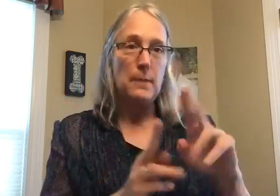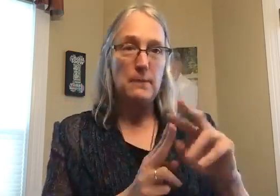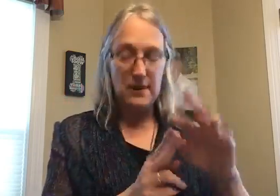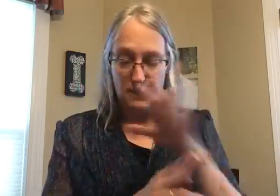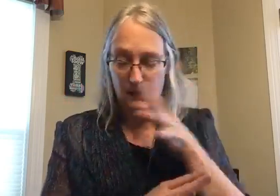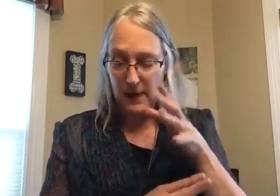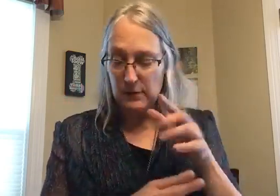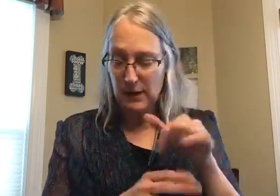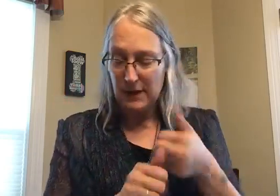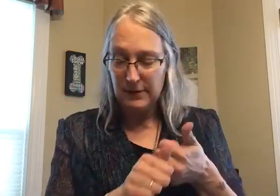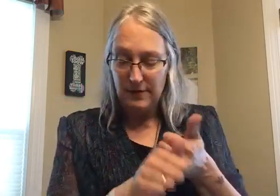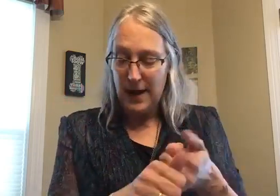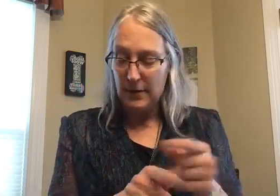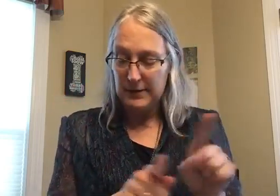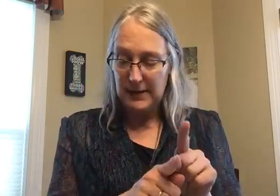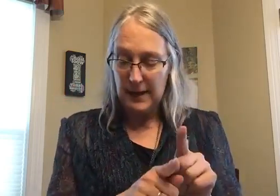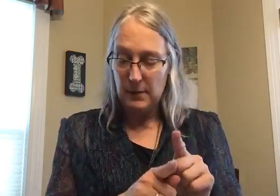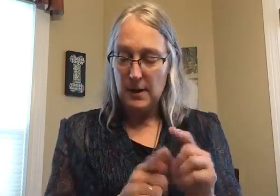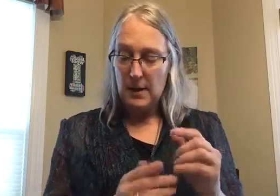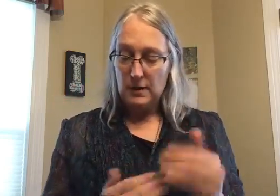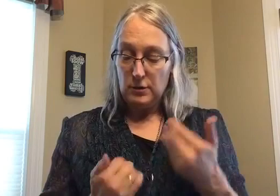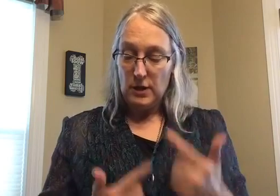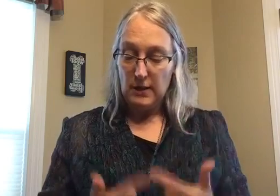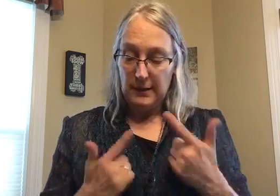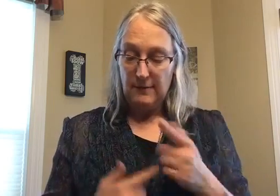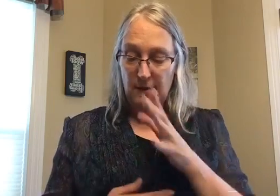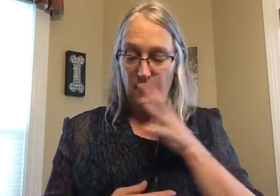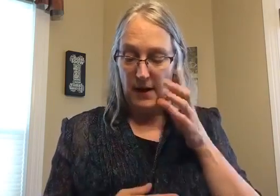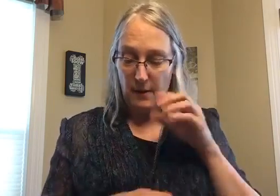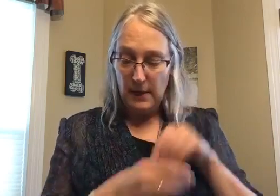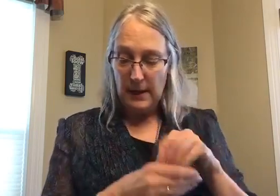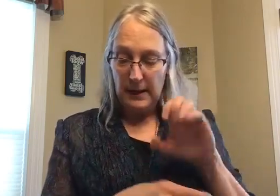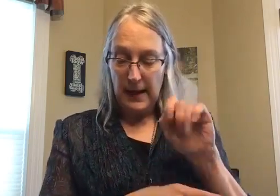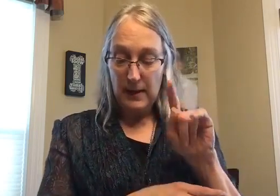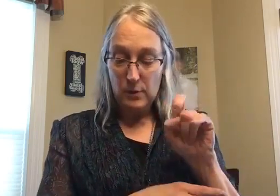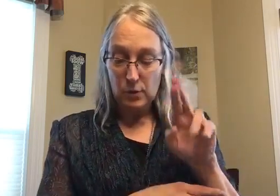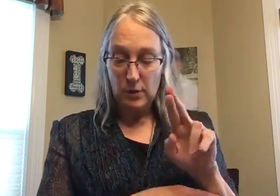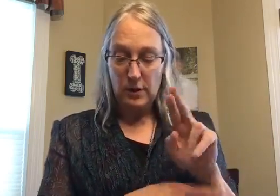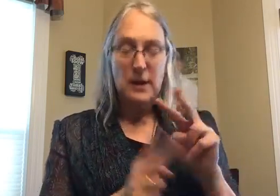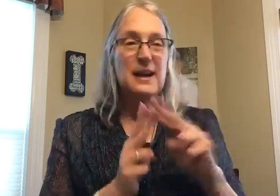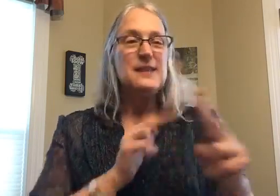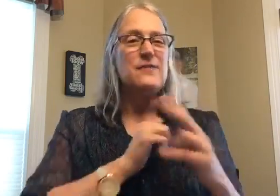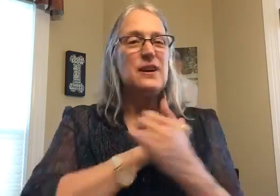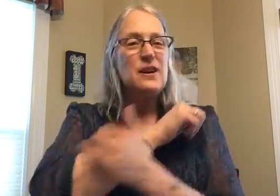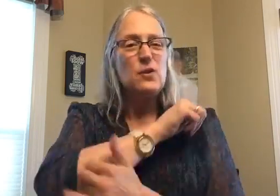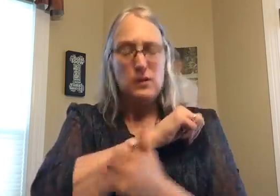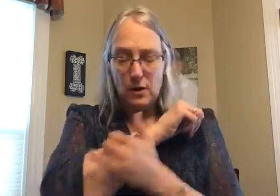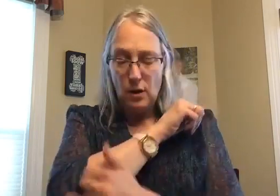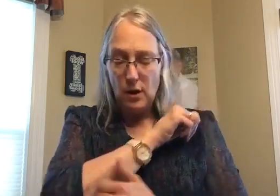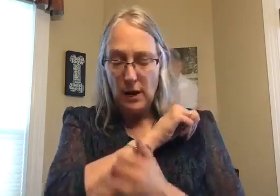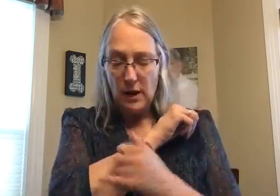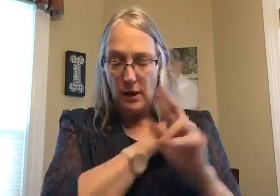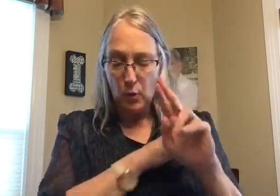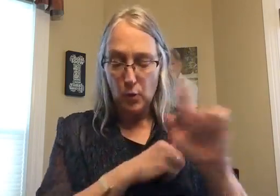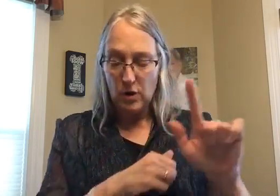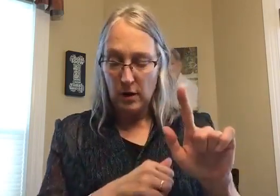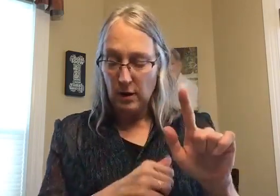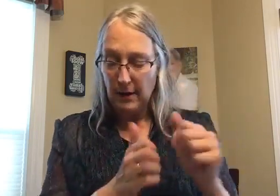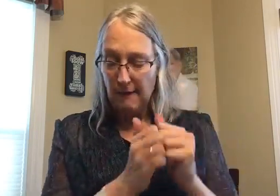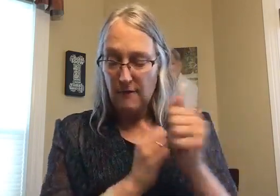partner farms, so they have to follow the same. So Young Living Farm in Ecuador is very rural and far